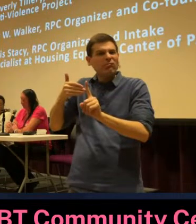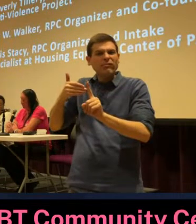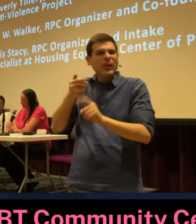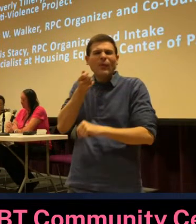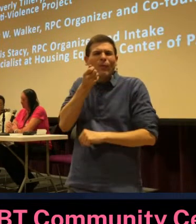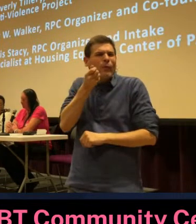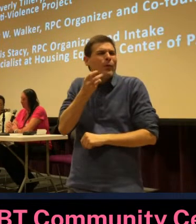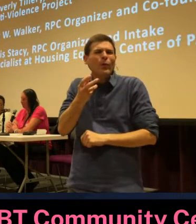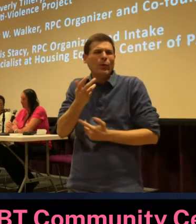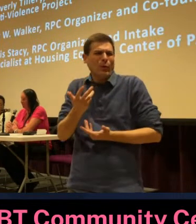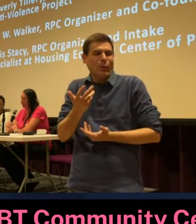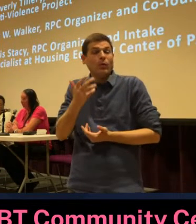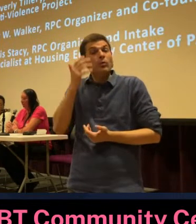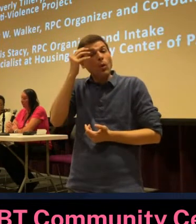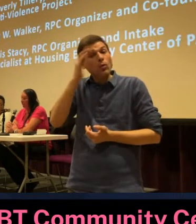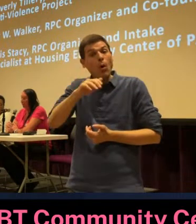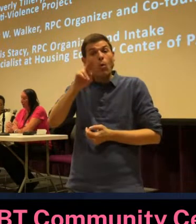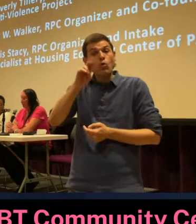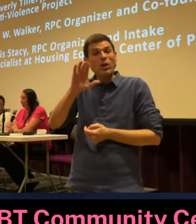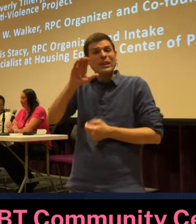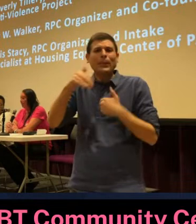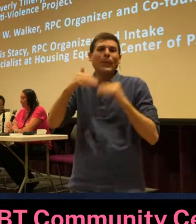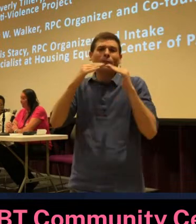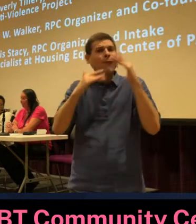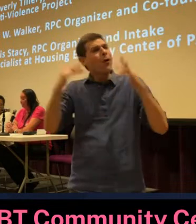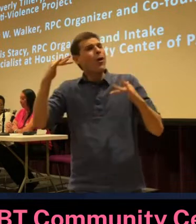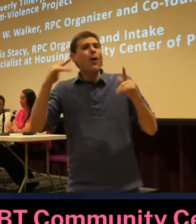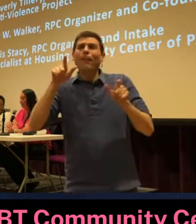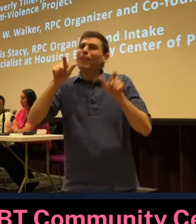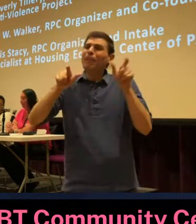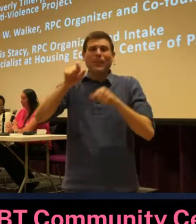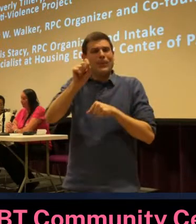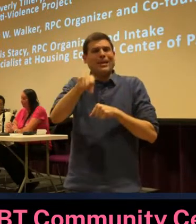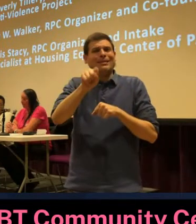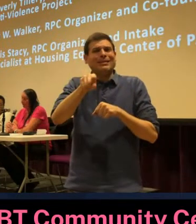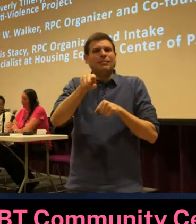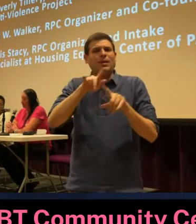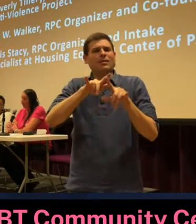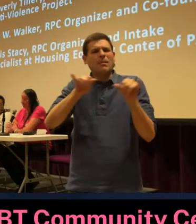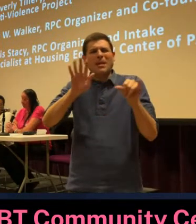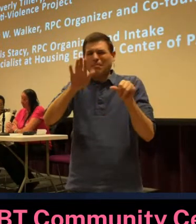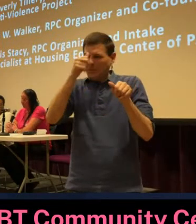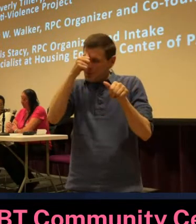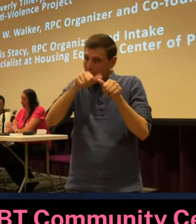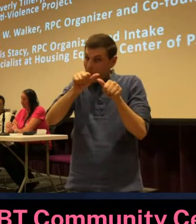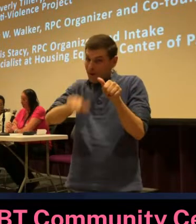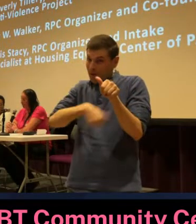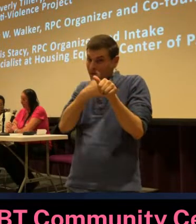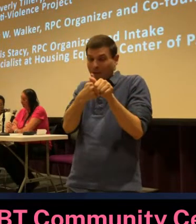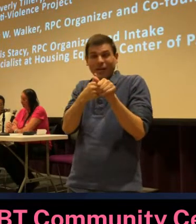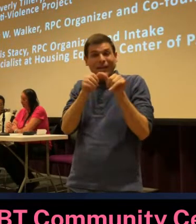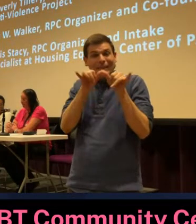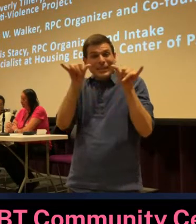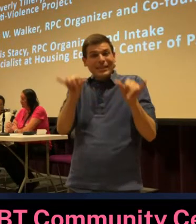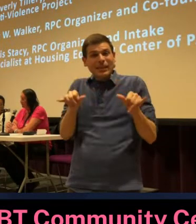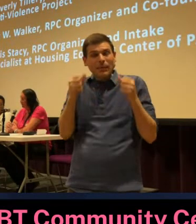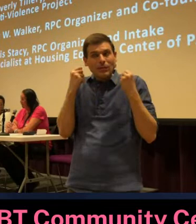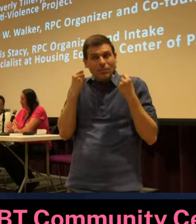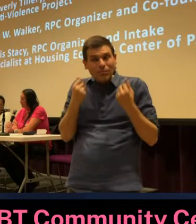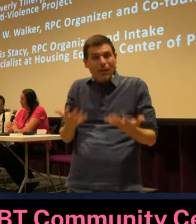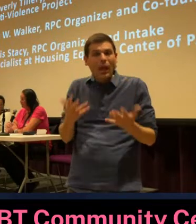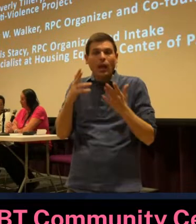New York City, as diverse as it is, you deal with people who have a lot of